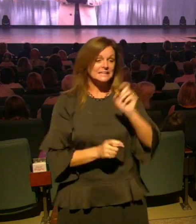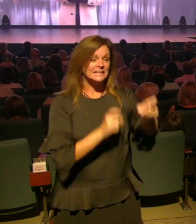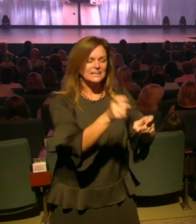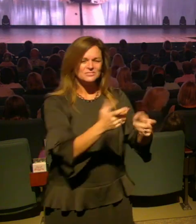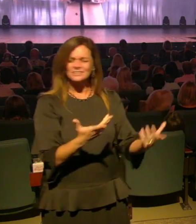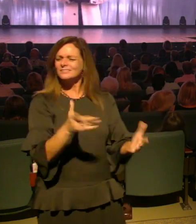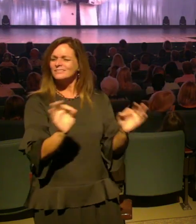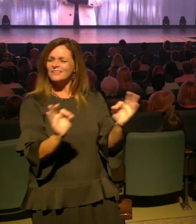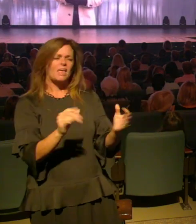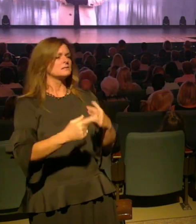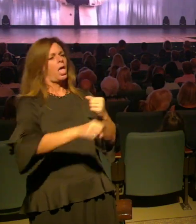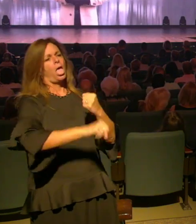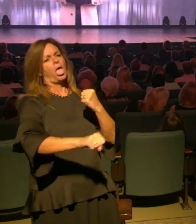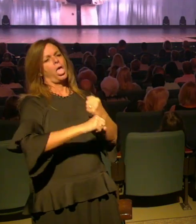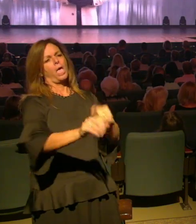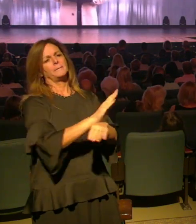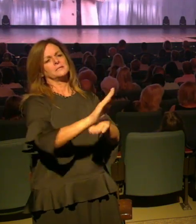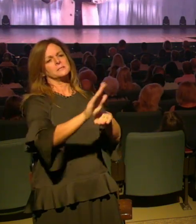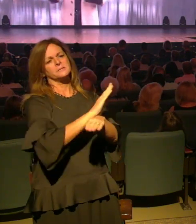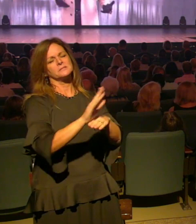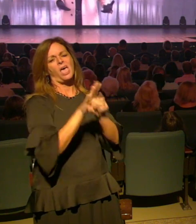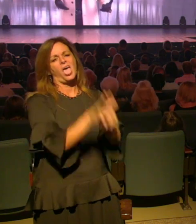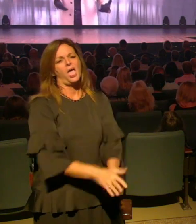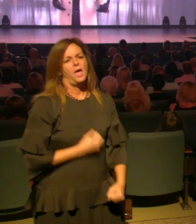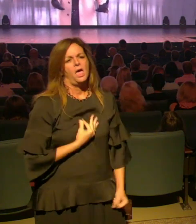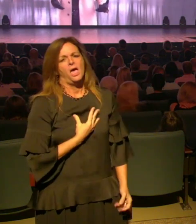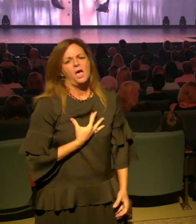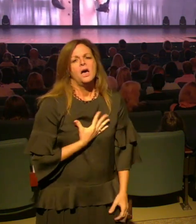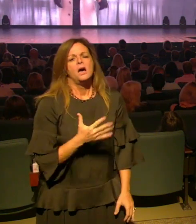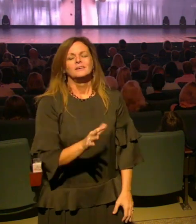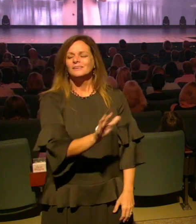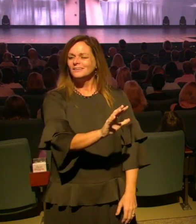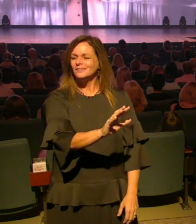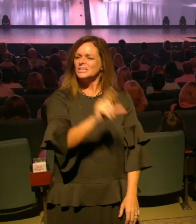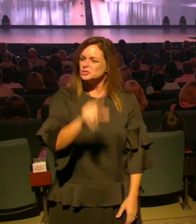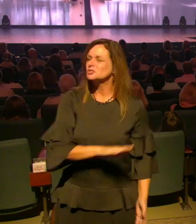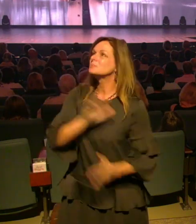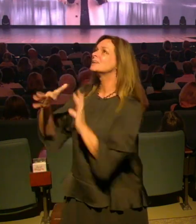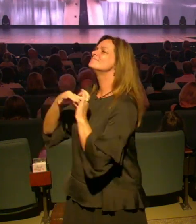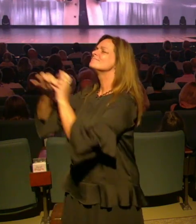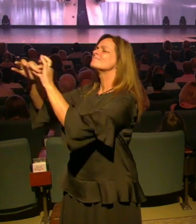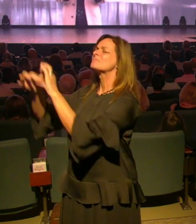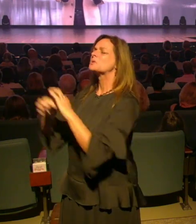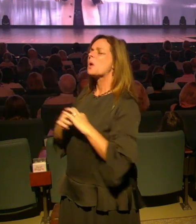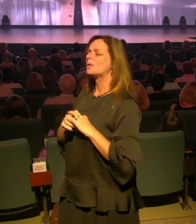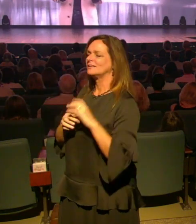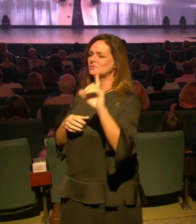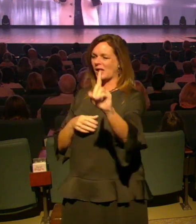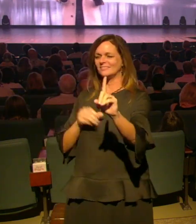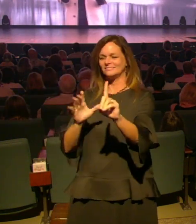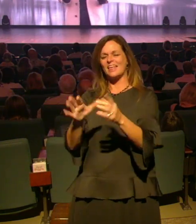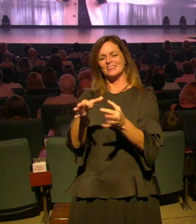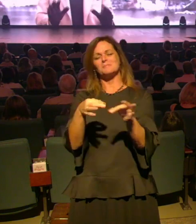the commercialization of what should be a holy celebration. Well, before you think I've gone over to the dark side, hear me